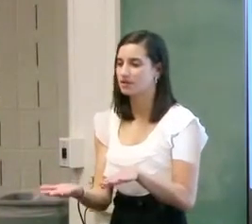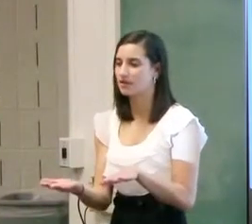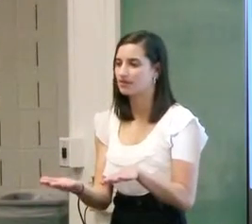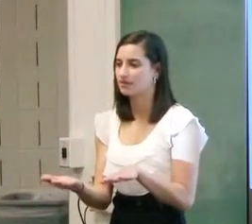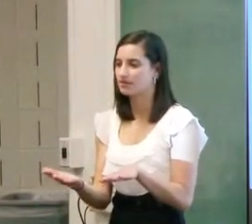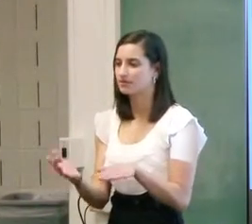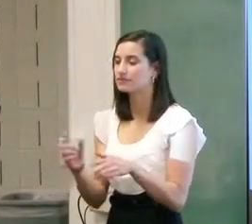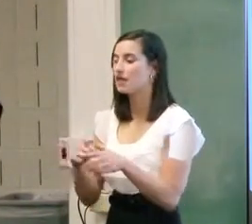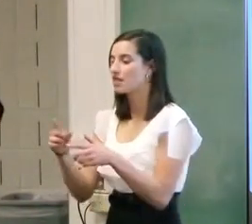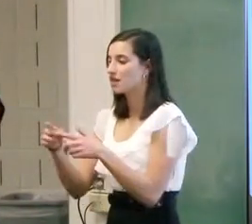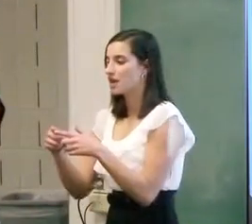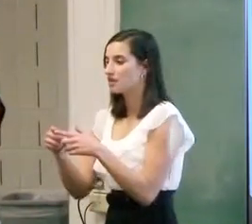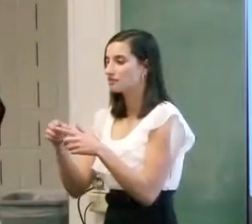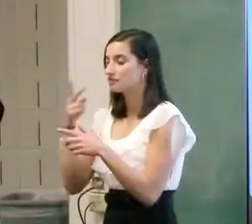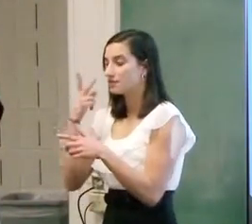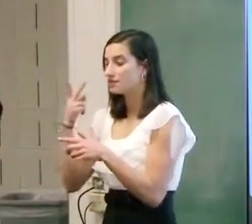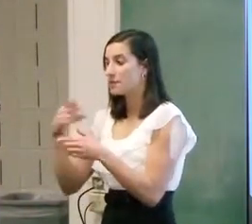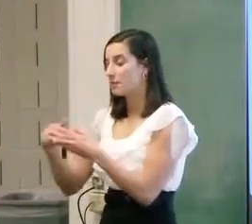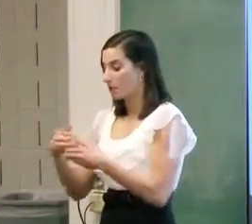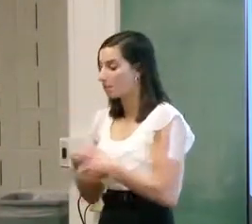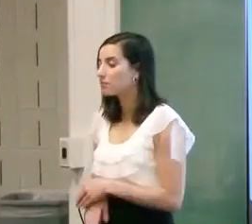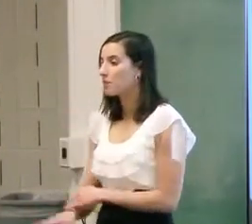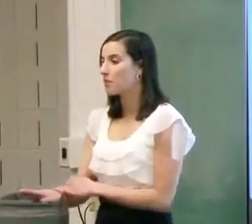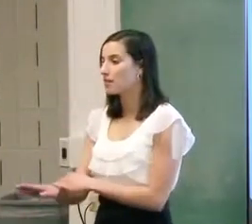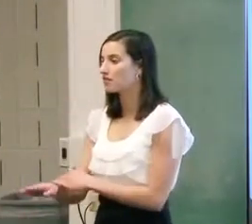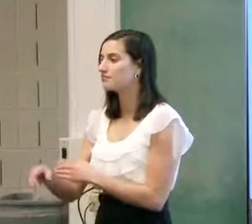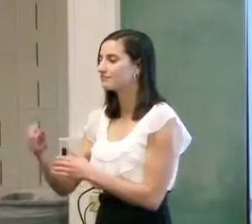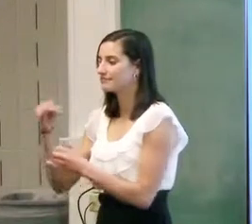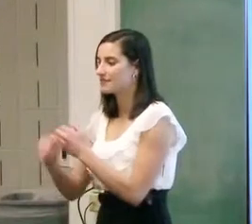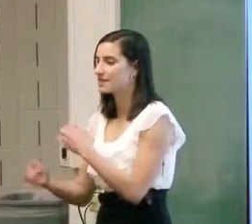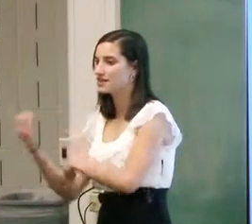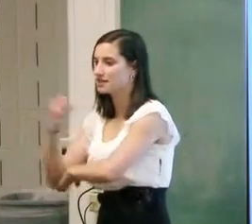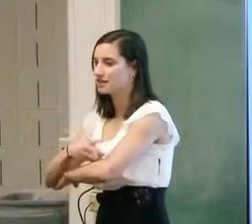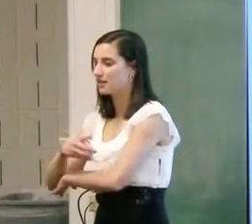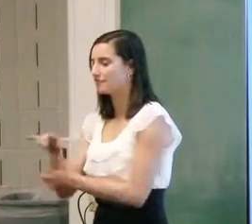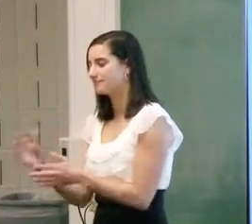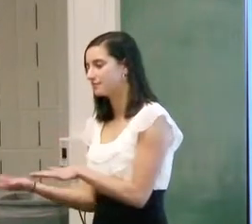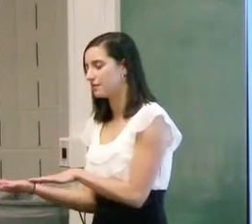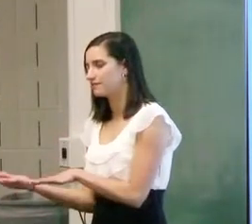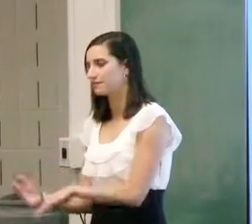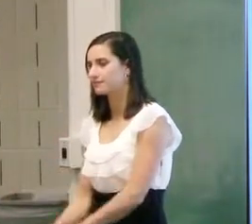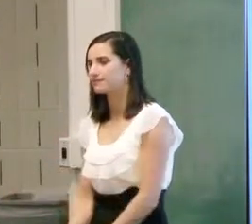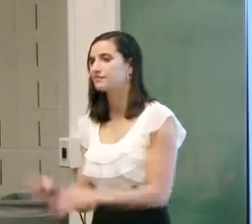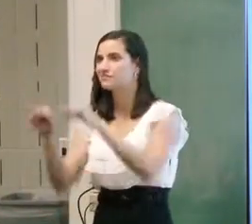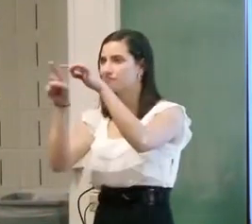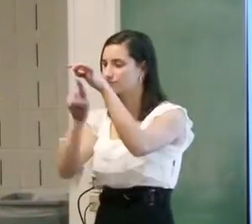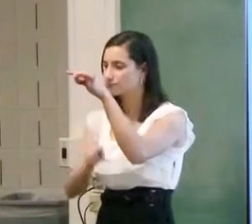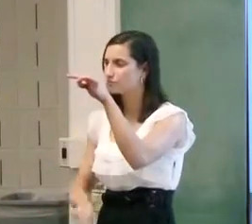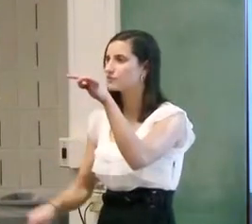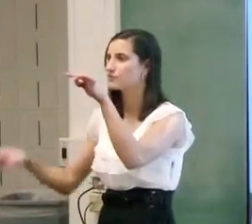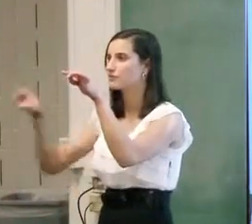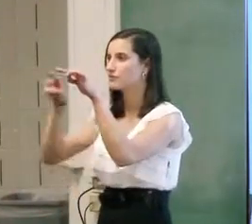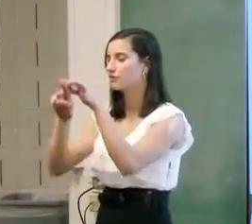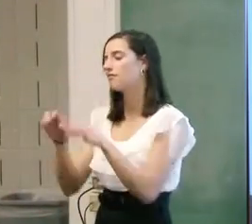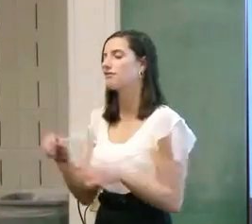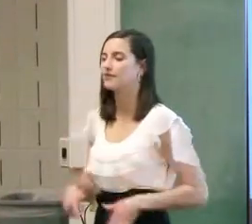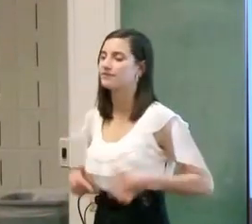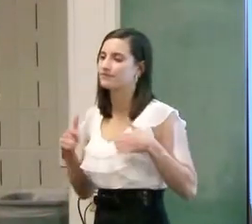deaths, and then I got to see this baby being born, and then my last day, someone died. It's a circle of life.